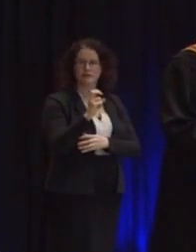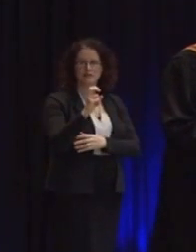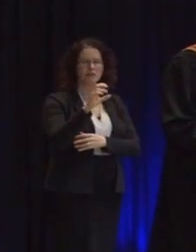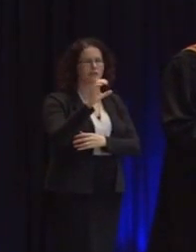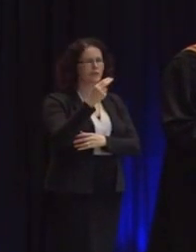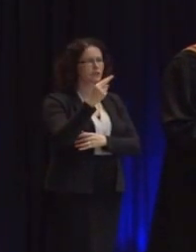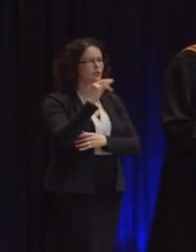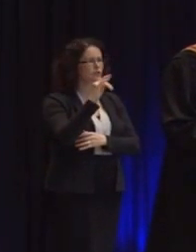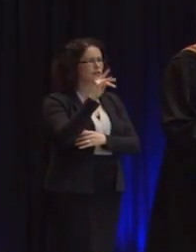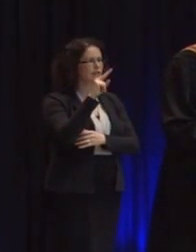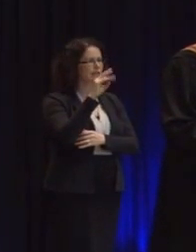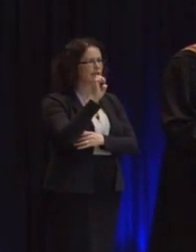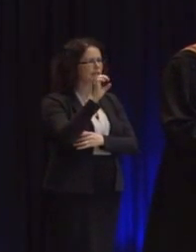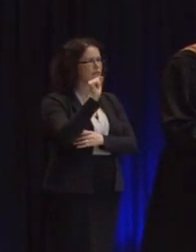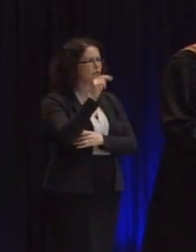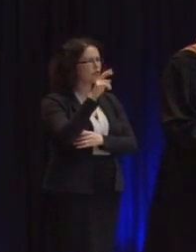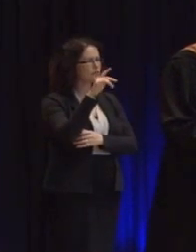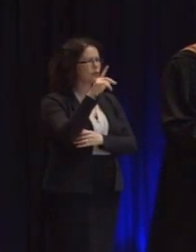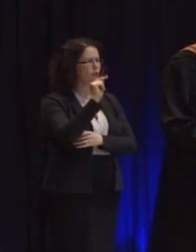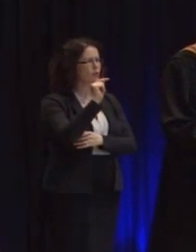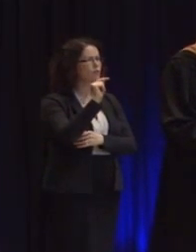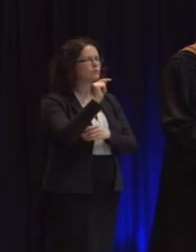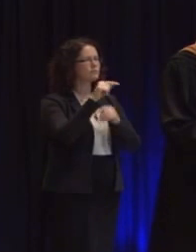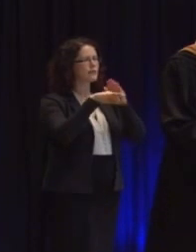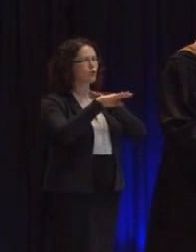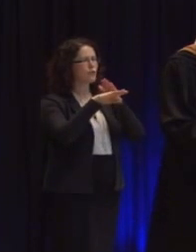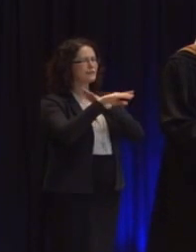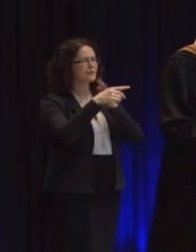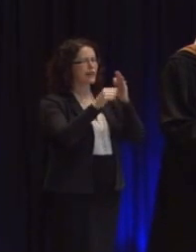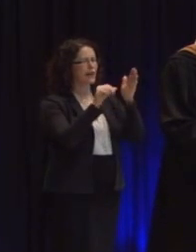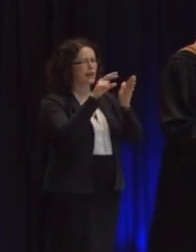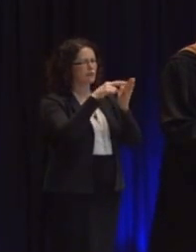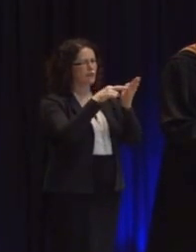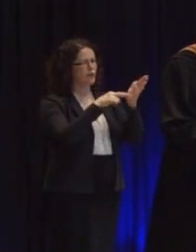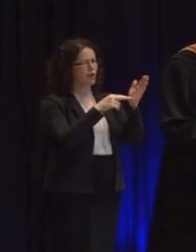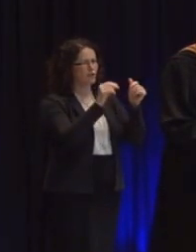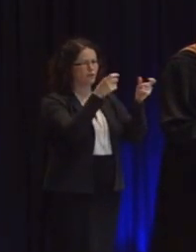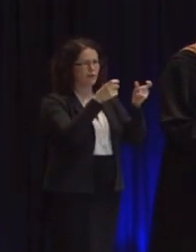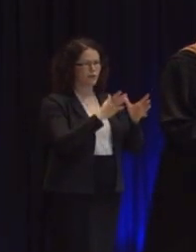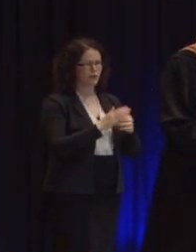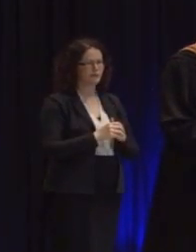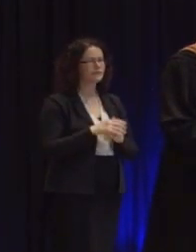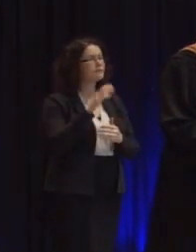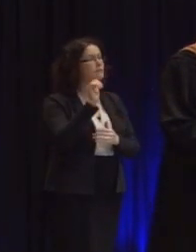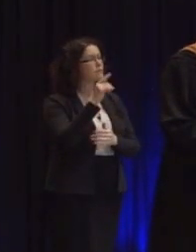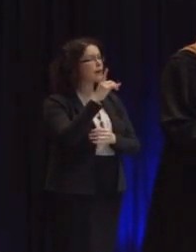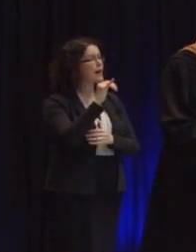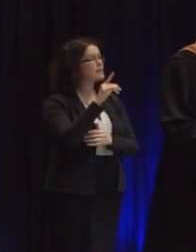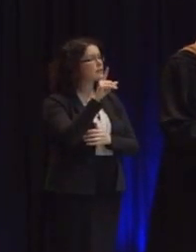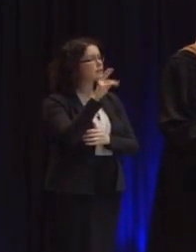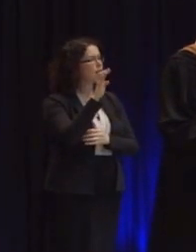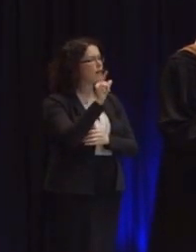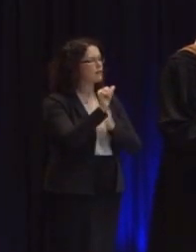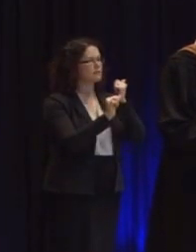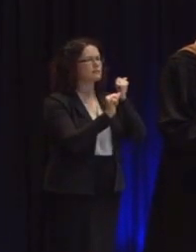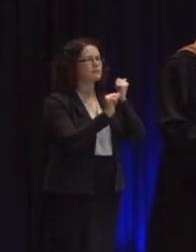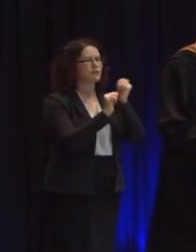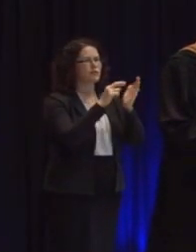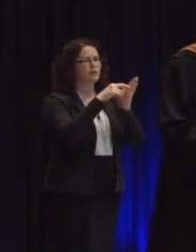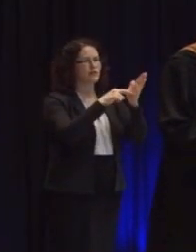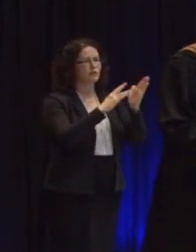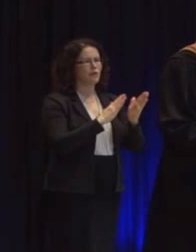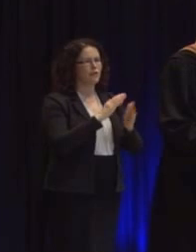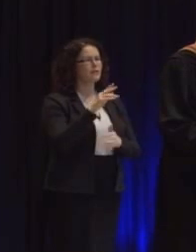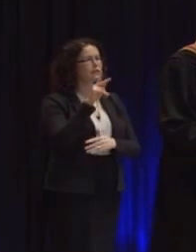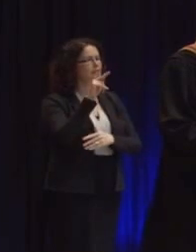Arsenault, Director, Enrollment and Registrar. Ashley DeLong, Associate Registrar.